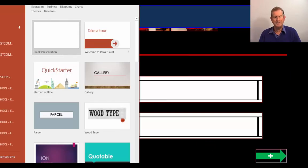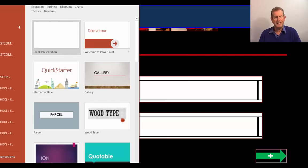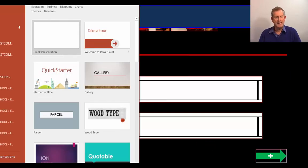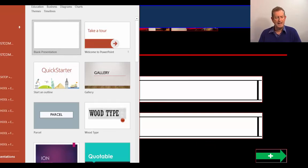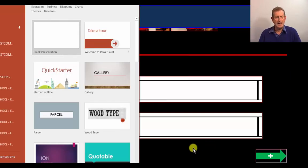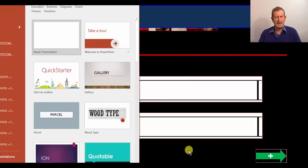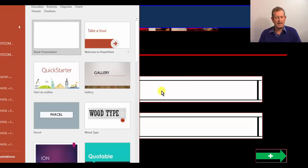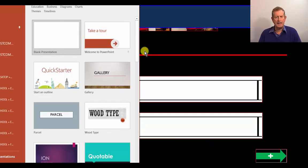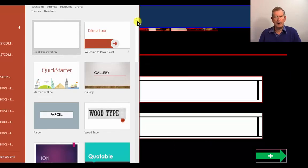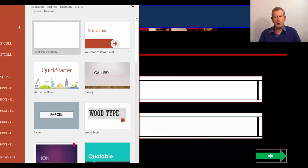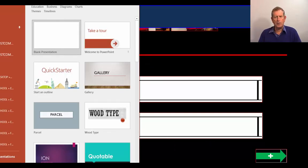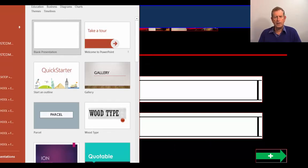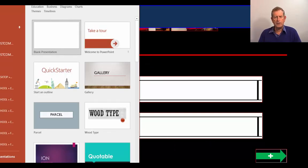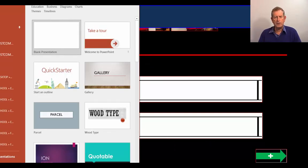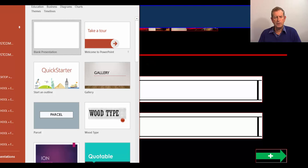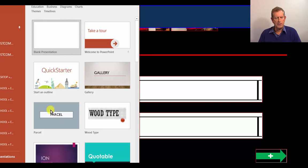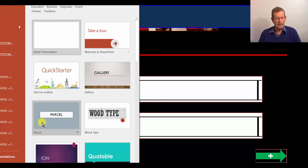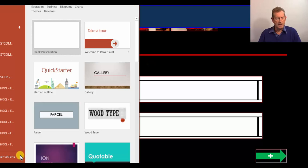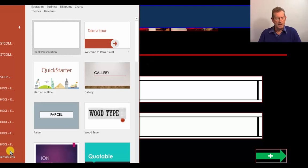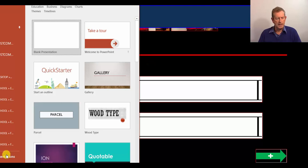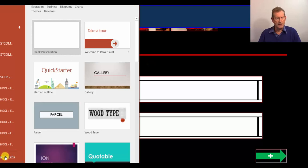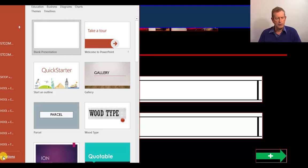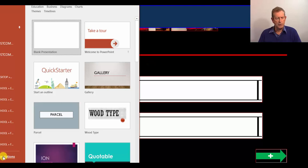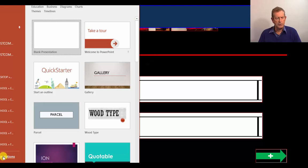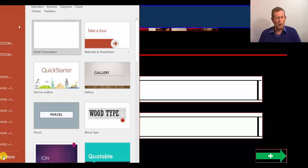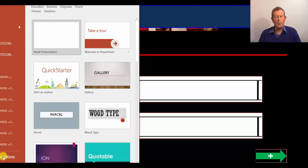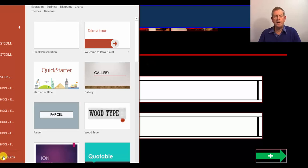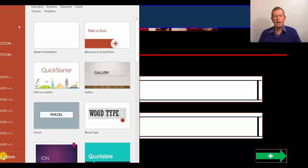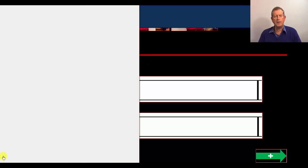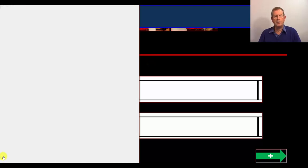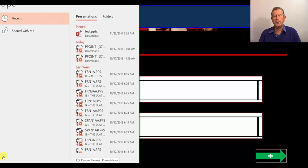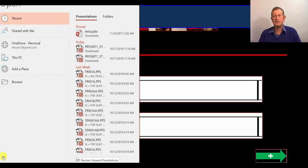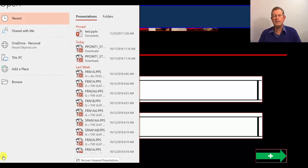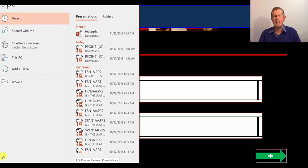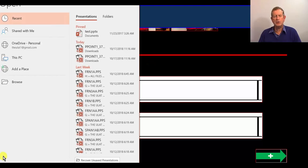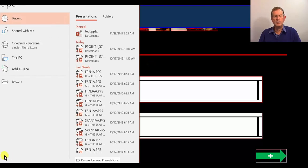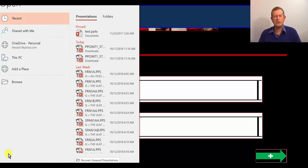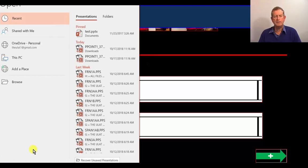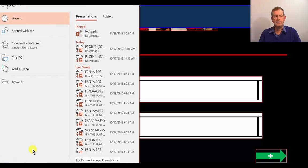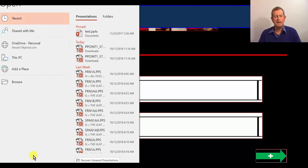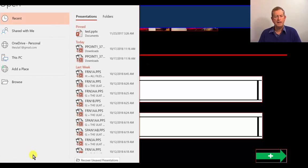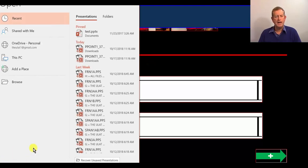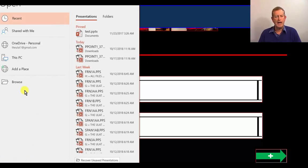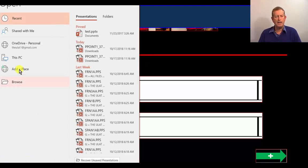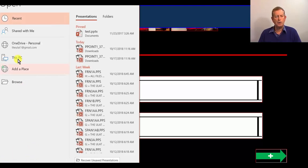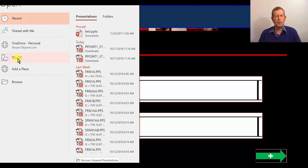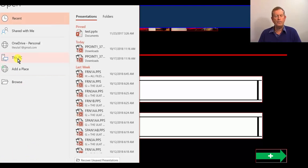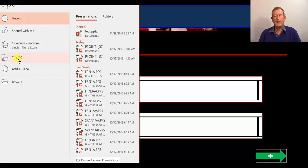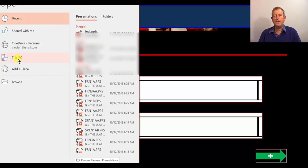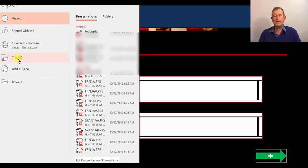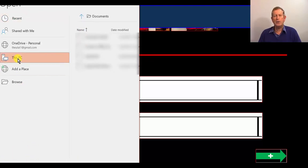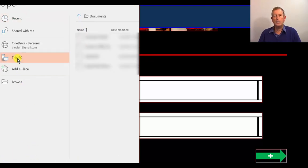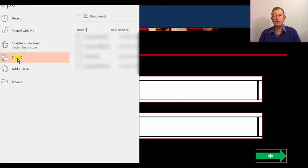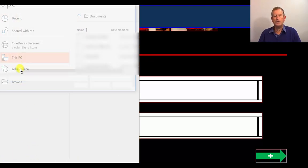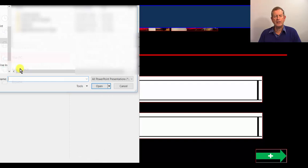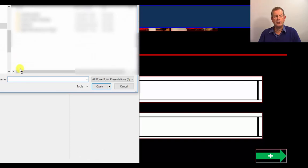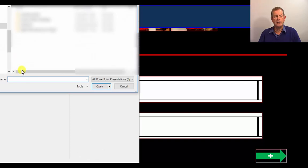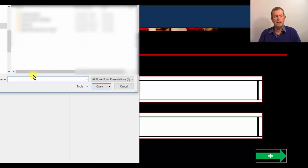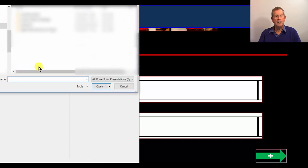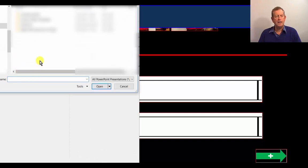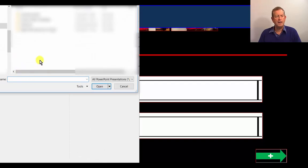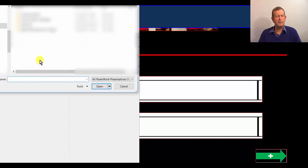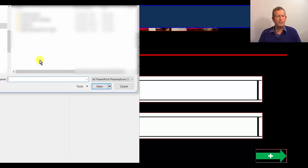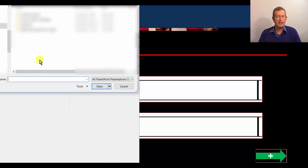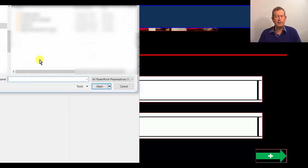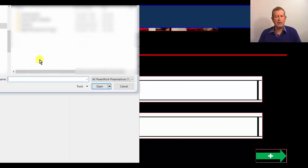it. And now you're going to choose Open Other Presentations, and you go find the download